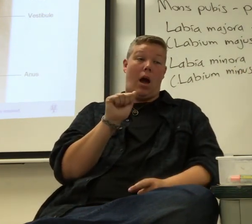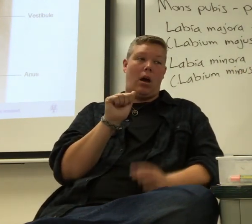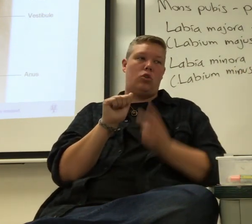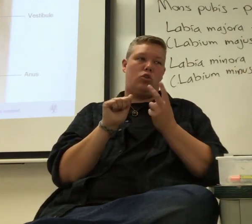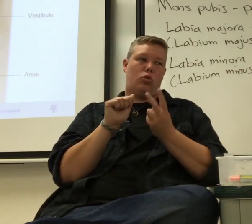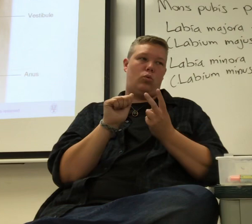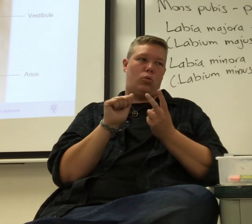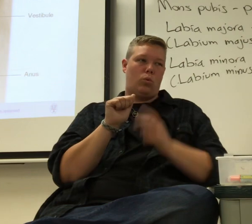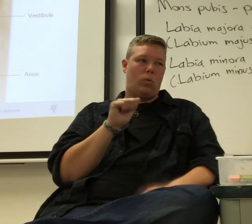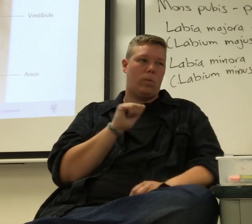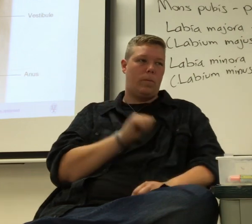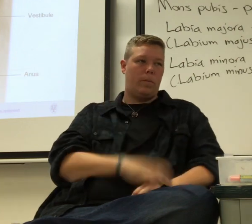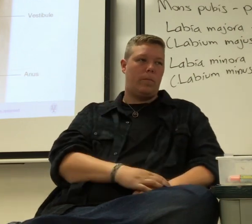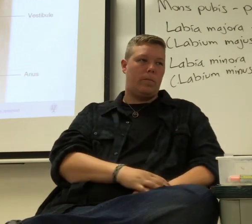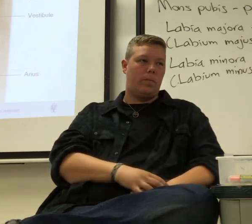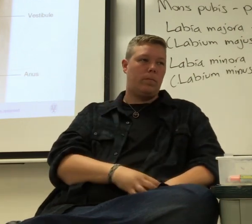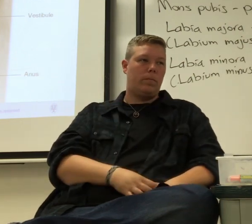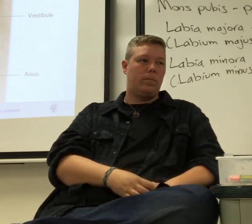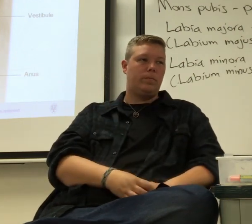They contain